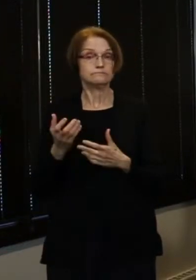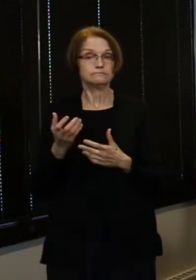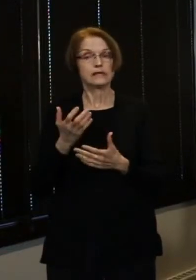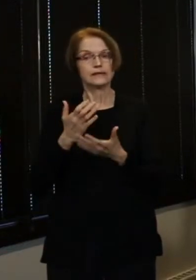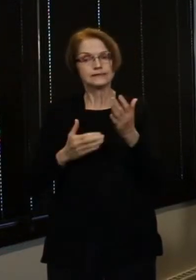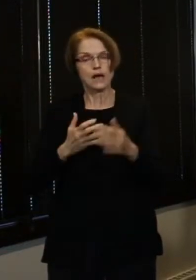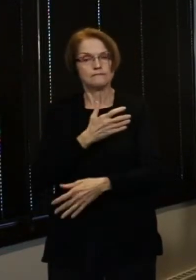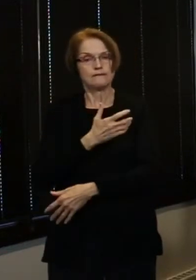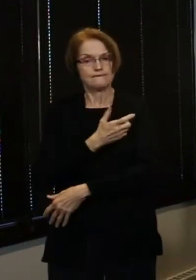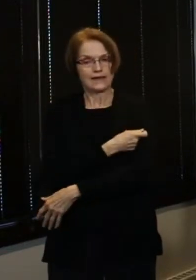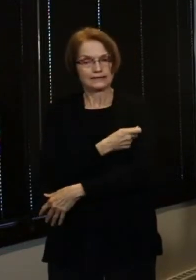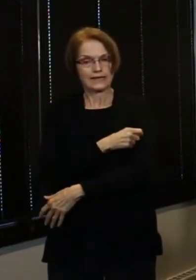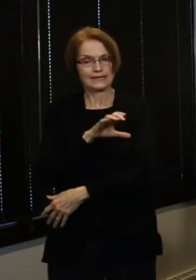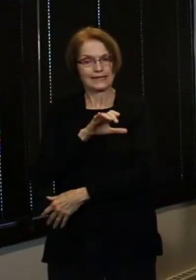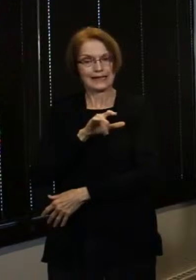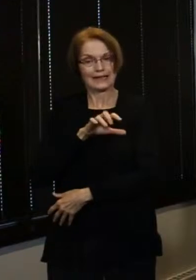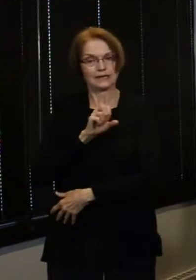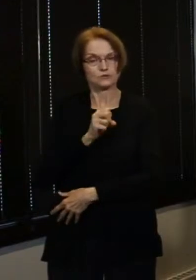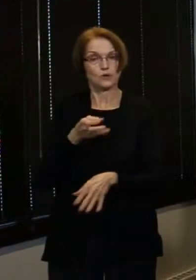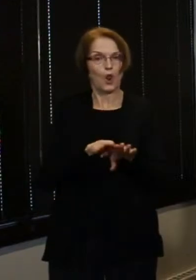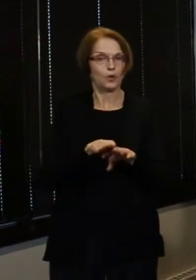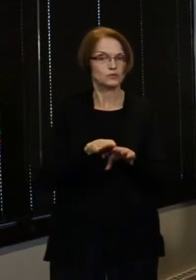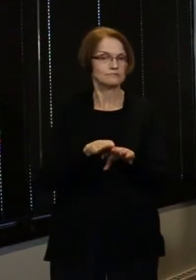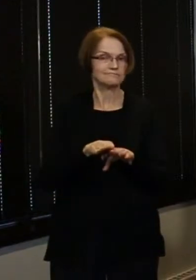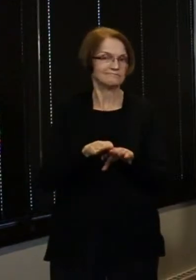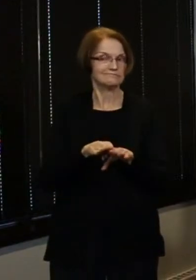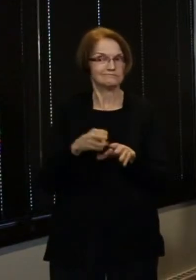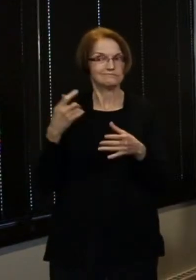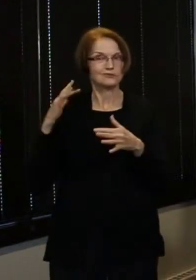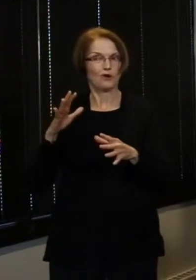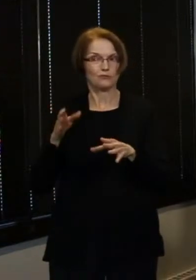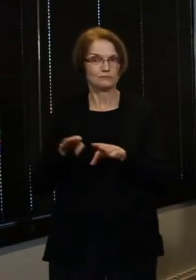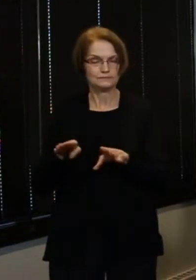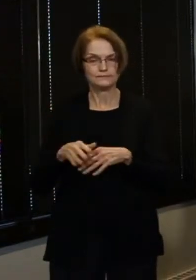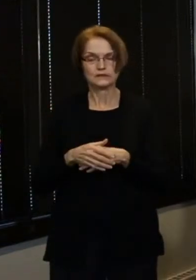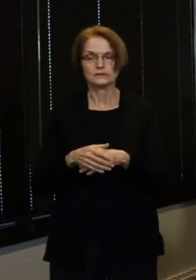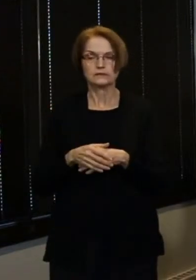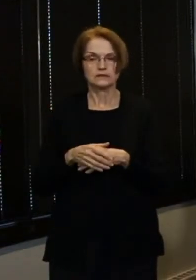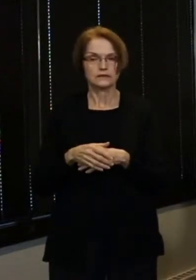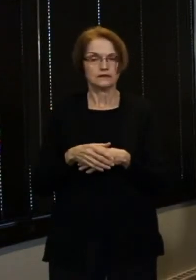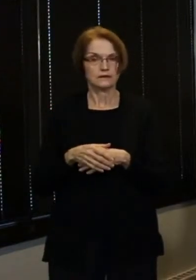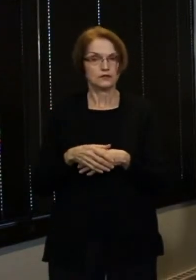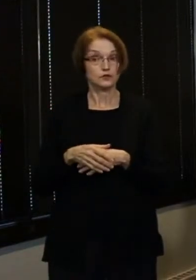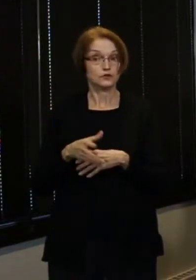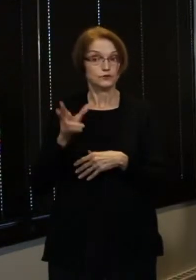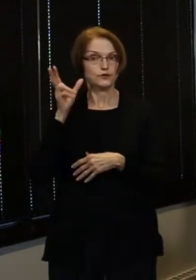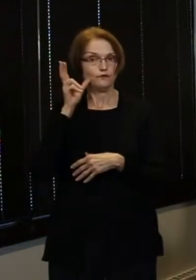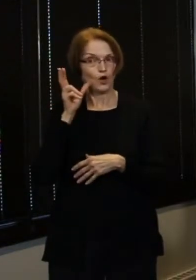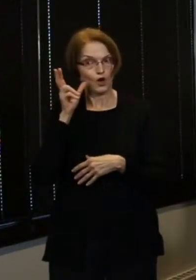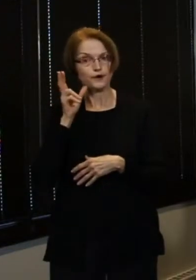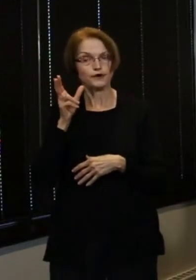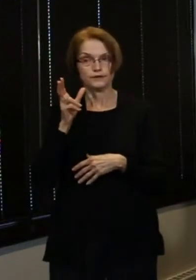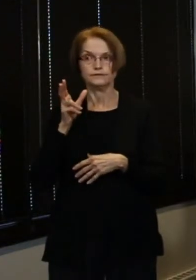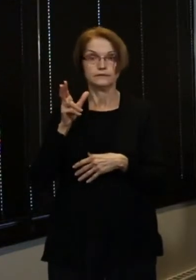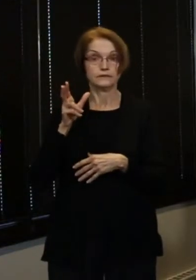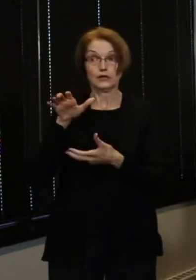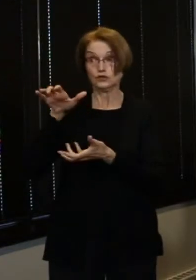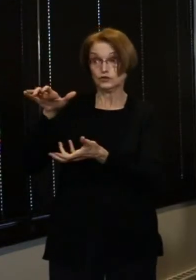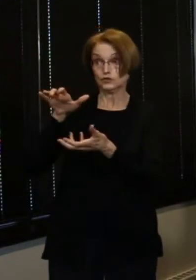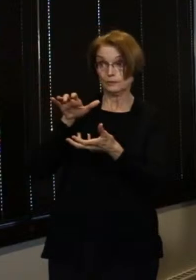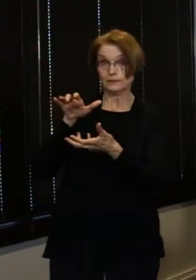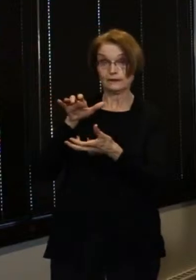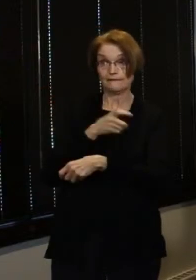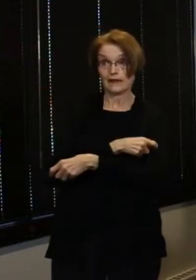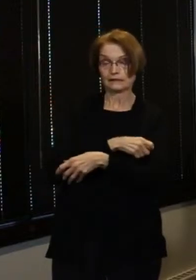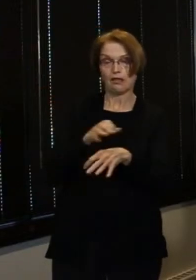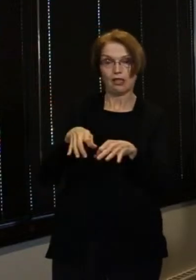clinics couldn't operate because of the snow. Now, shipments of vaccine, as I'm sure you've heard in the media, were also delayed,